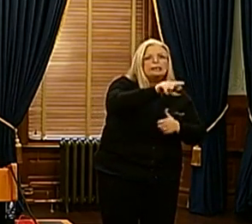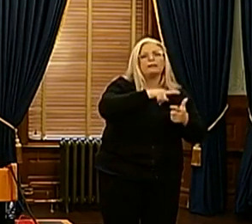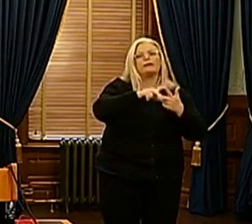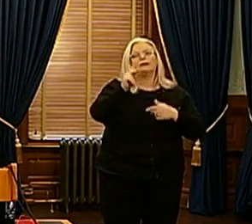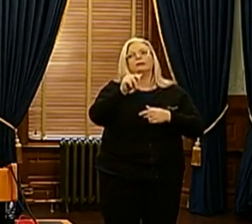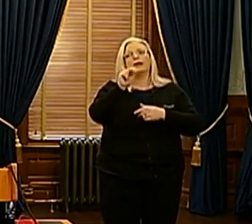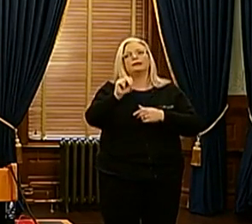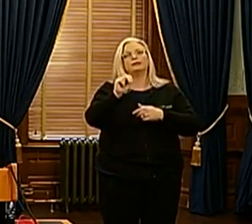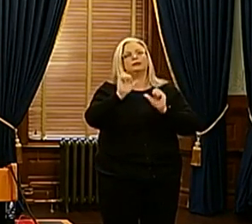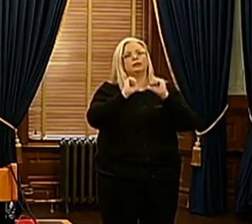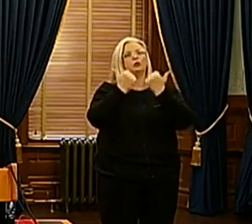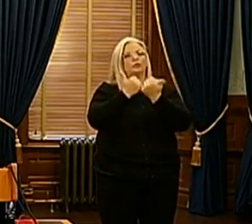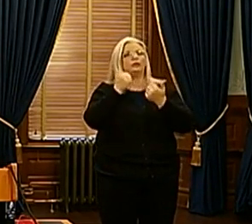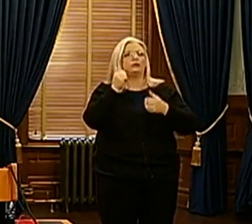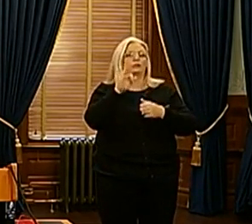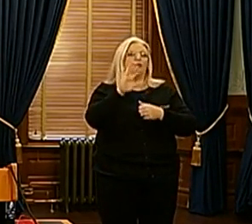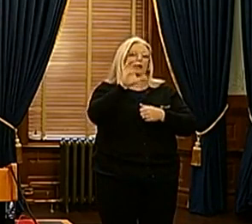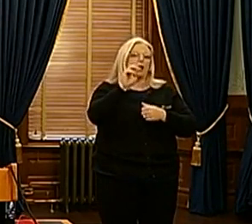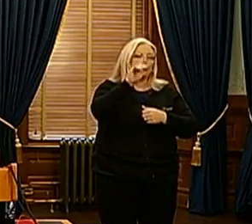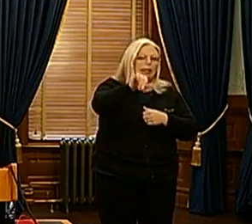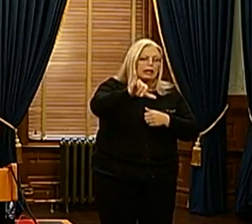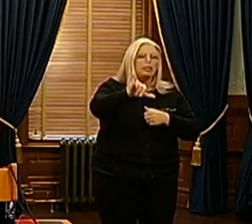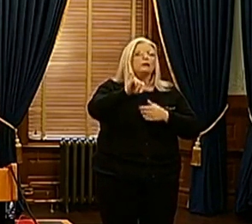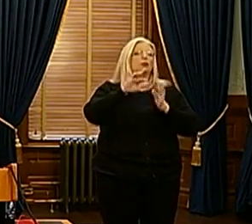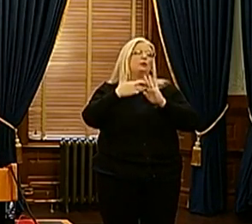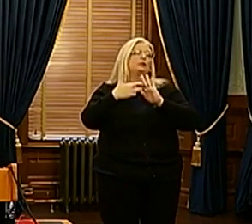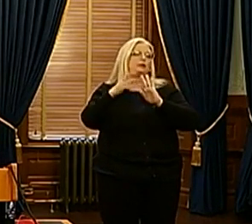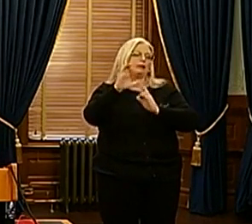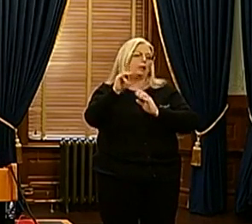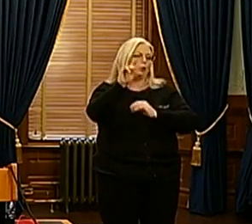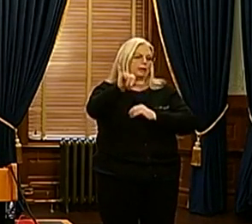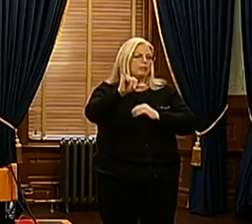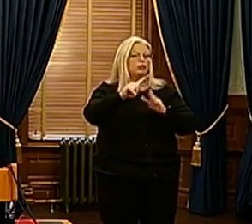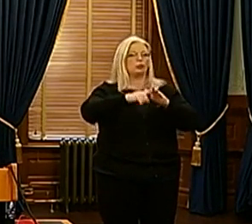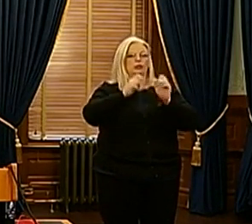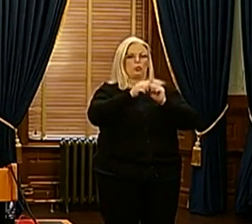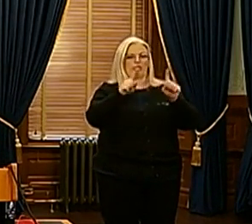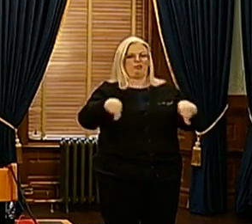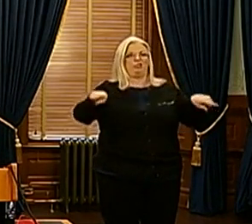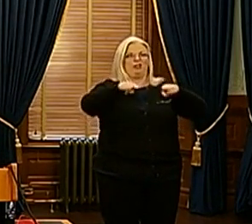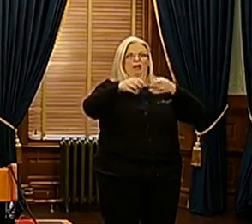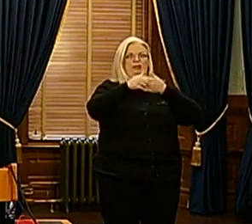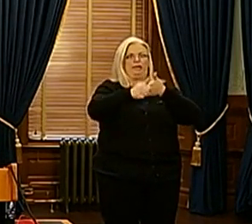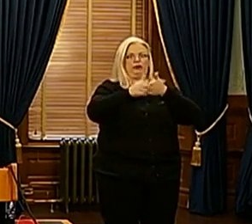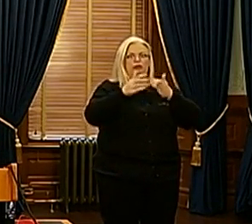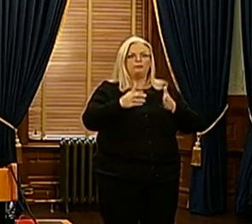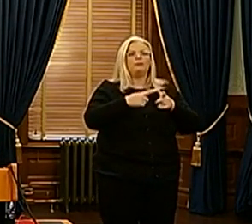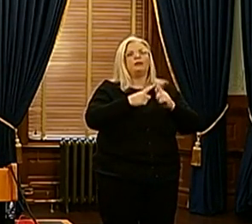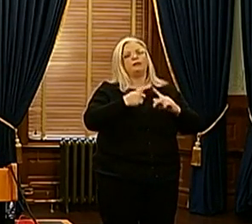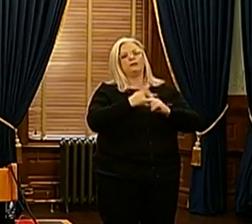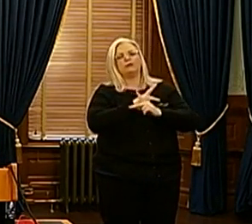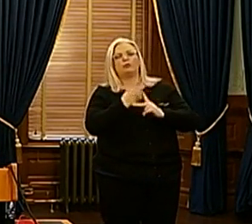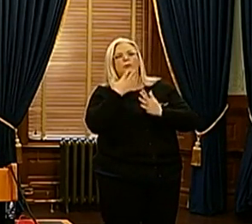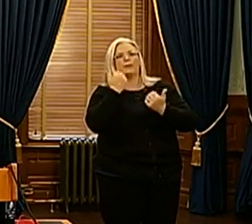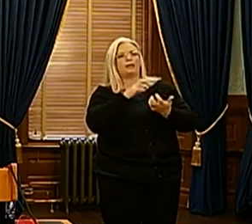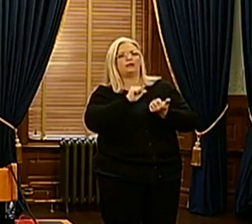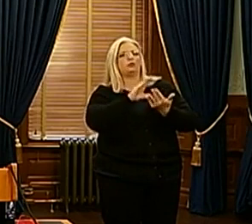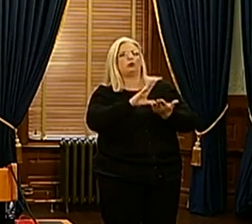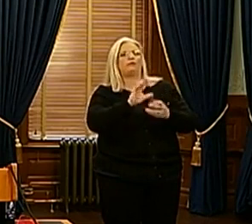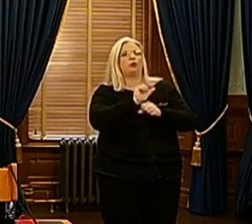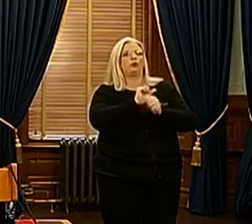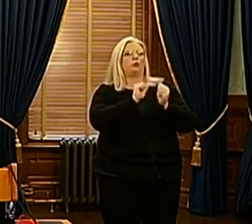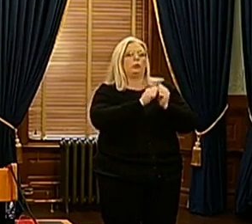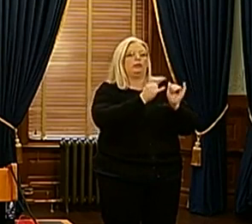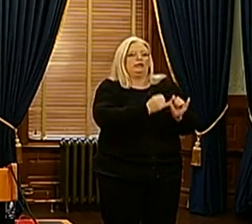Kansas Association of Counties represents all the counties. So we'll start with the leadership there and then figure out the best strategy for working